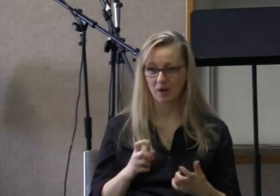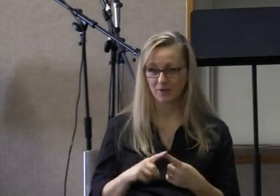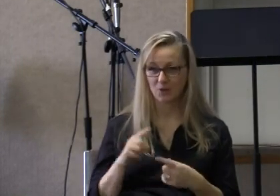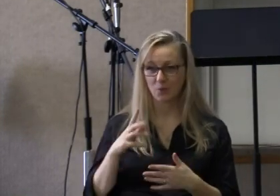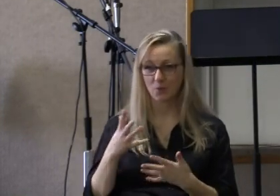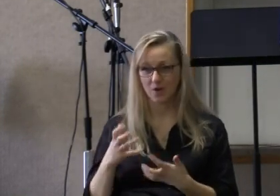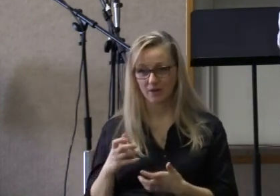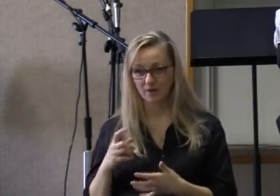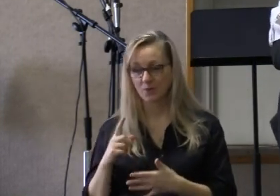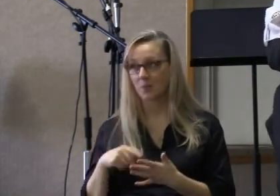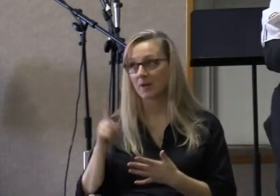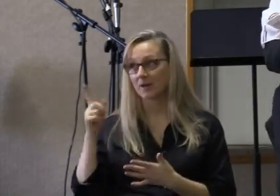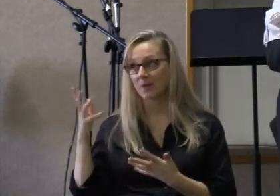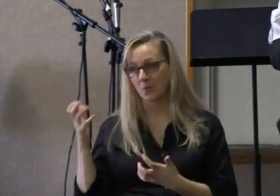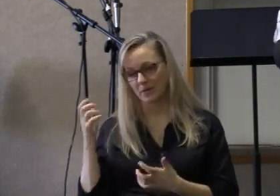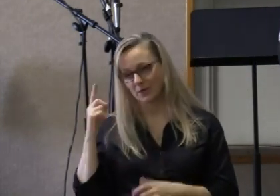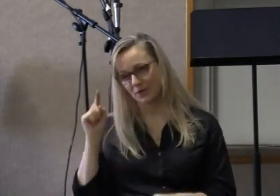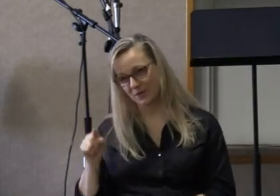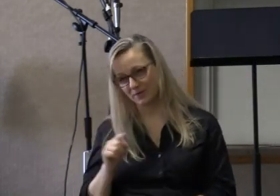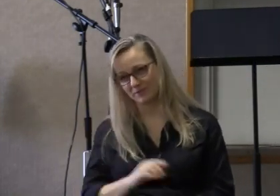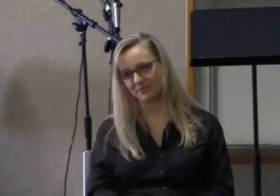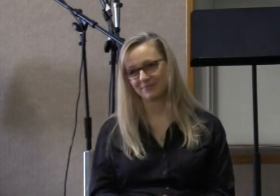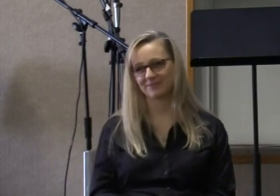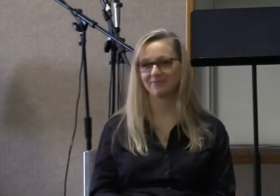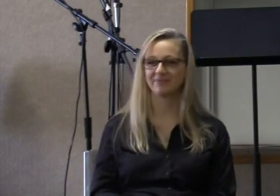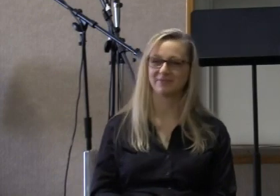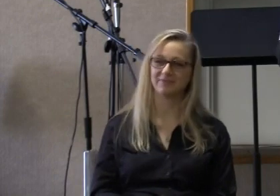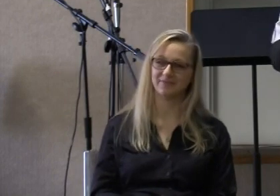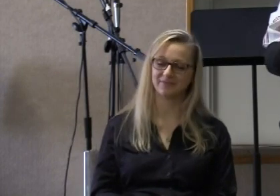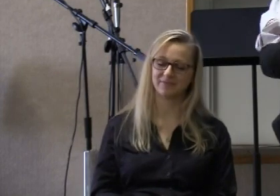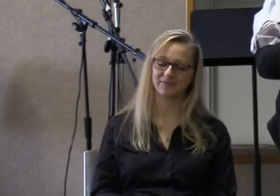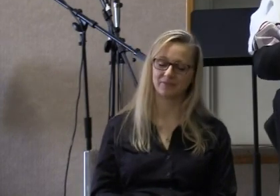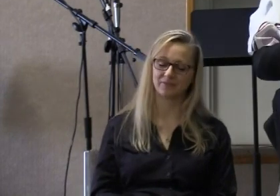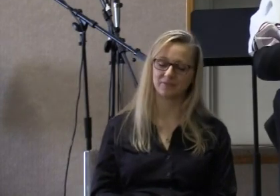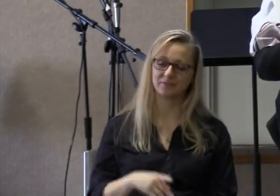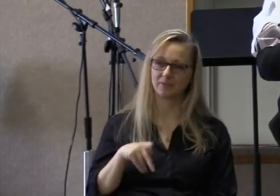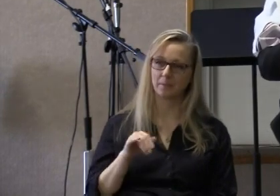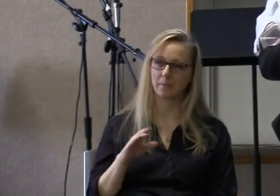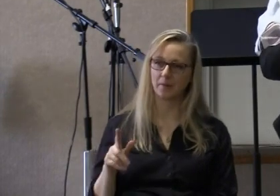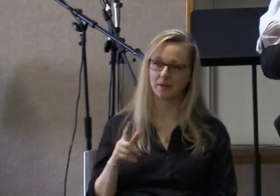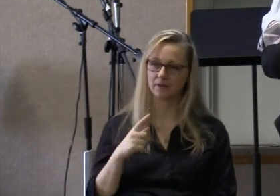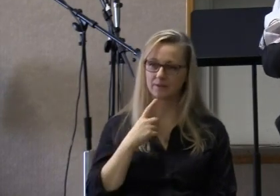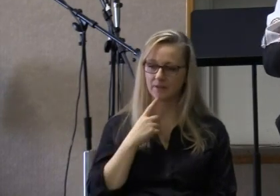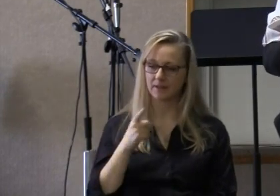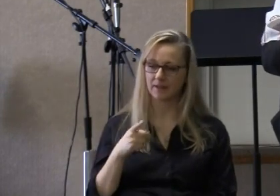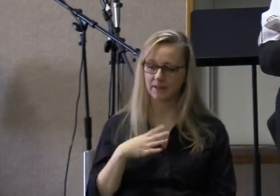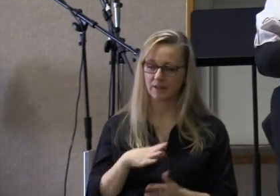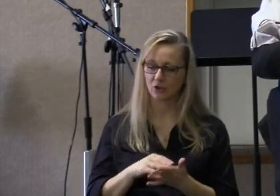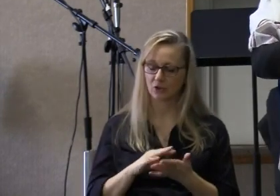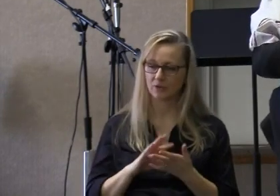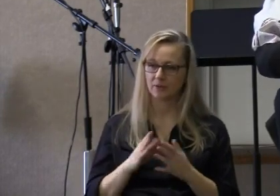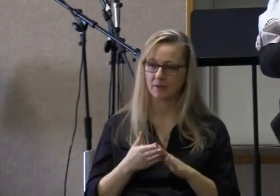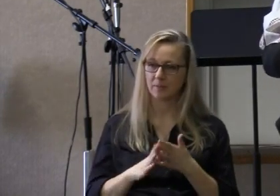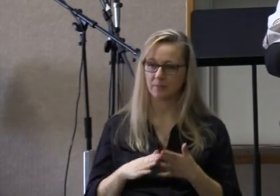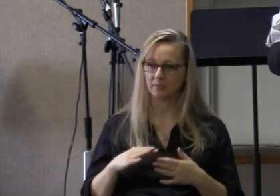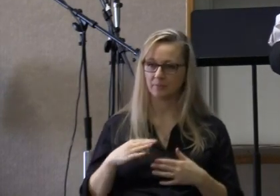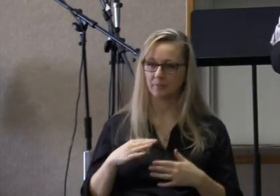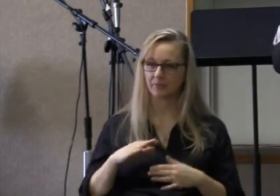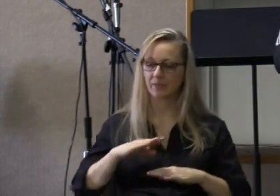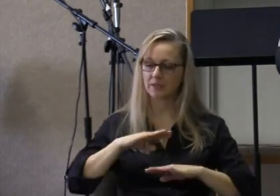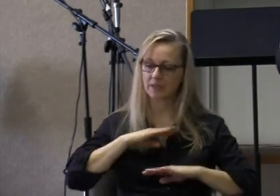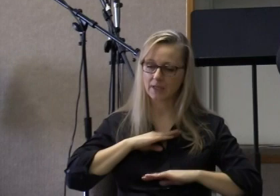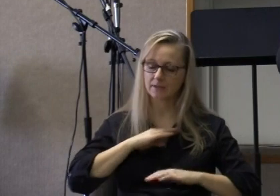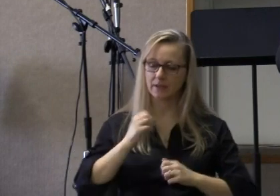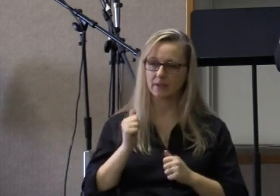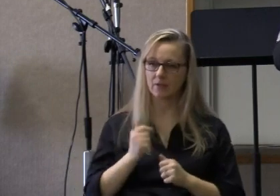See, in his letter to the assembly at Corinth, the Apostle Paul said he learned to be content in all things. He was saying if